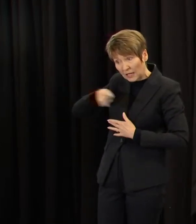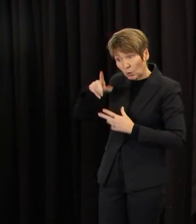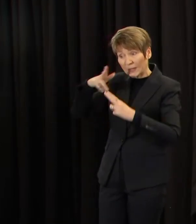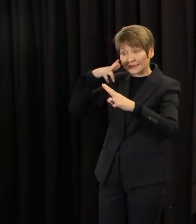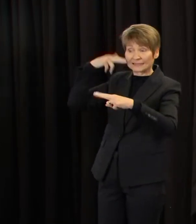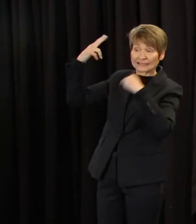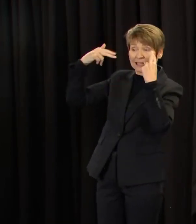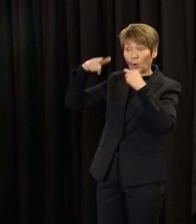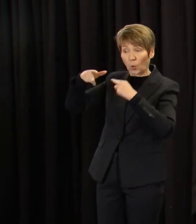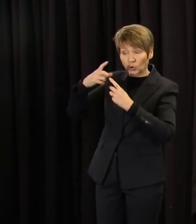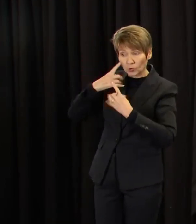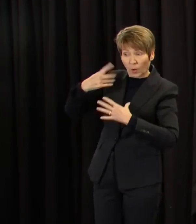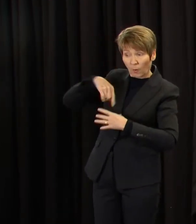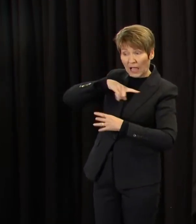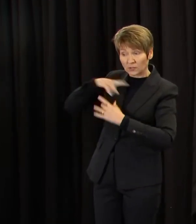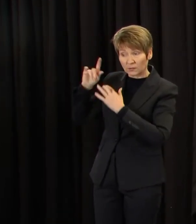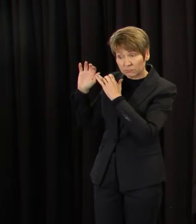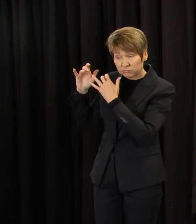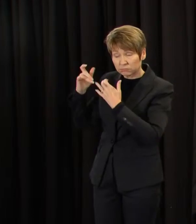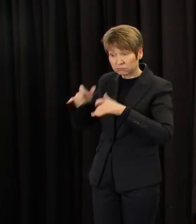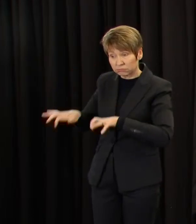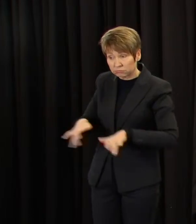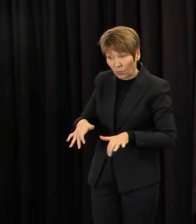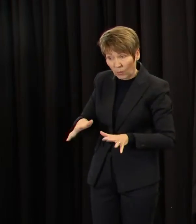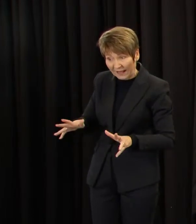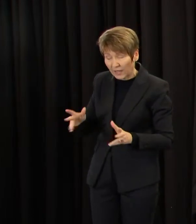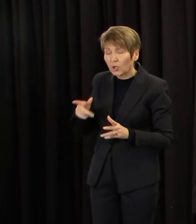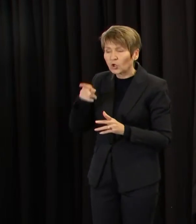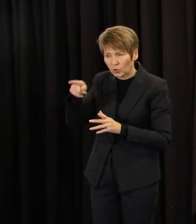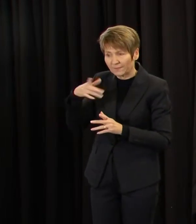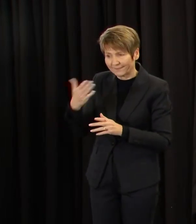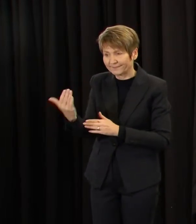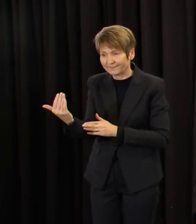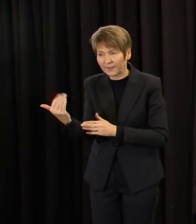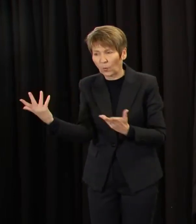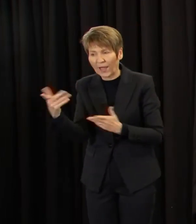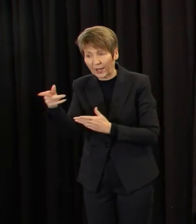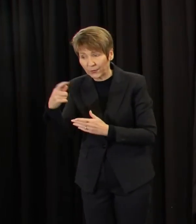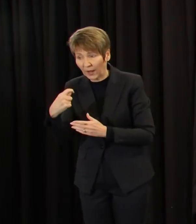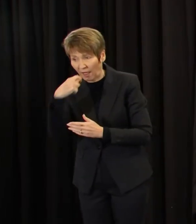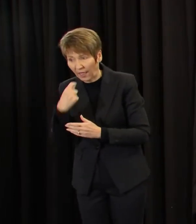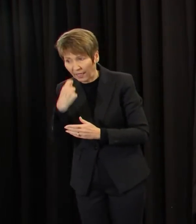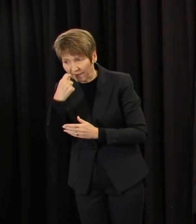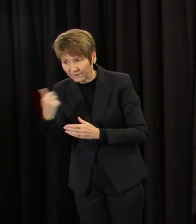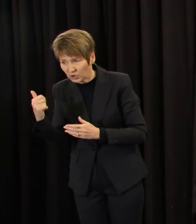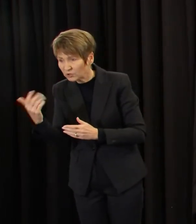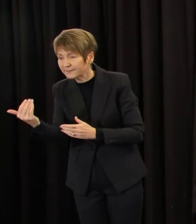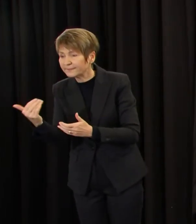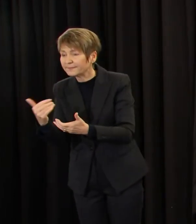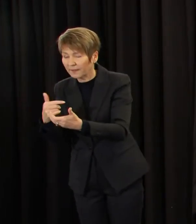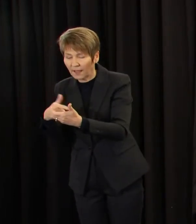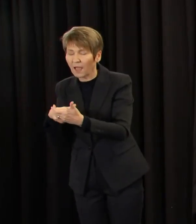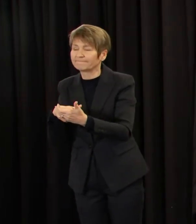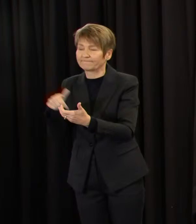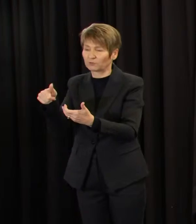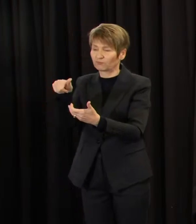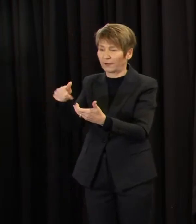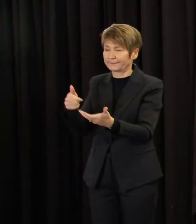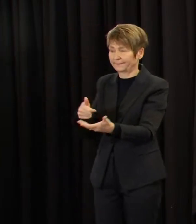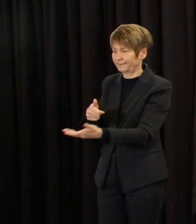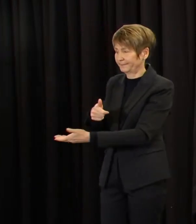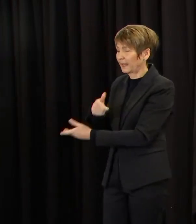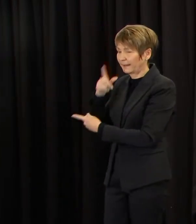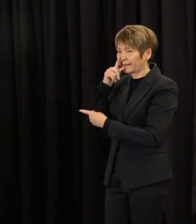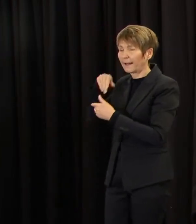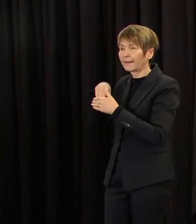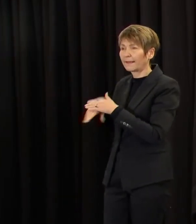test. We're running over 50,000 tests a day. The test results are coming back 99% of the time by the next day. The queues and the waiting times